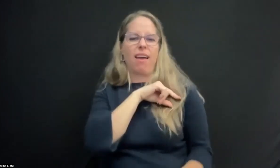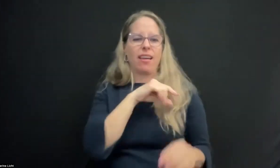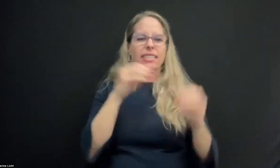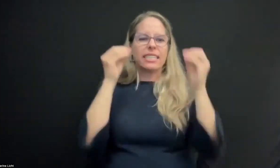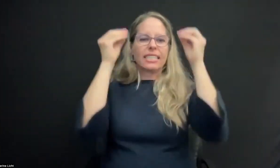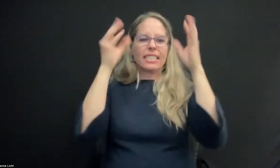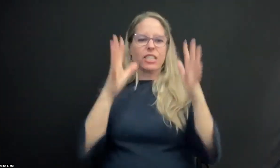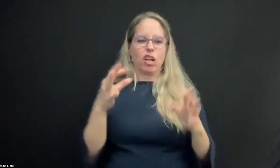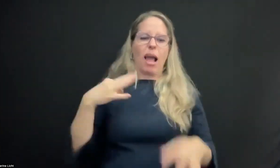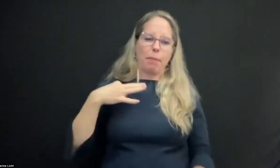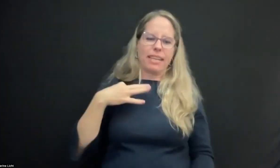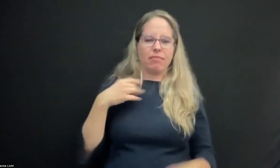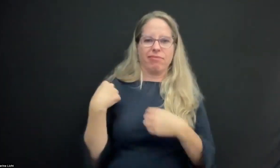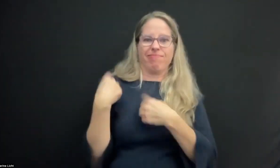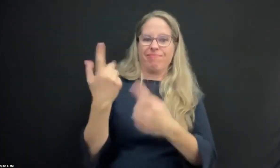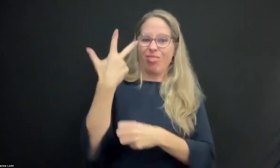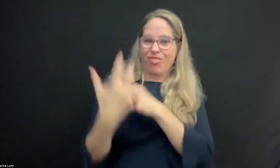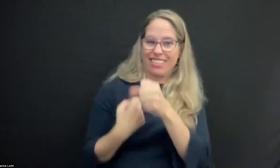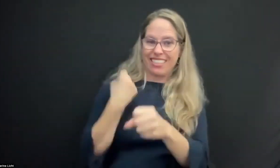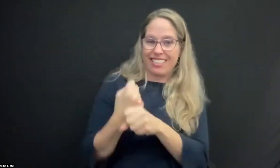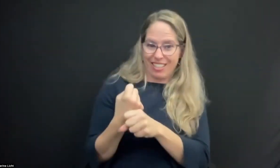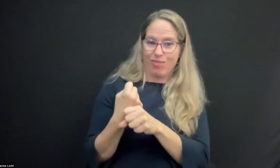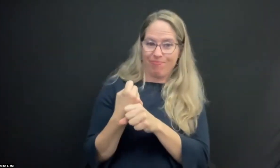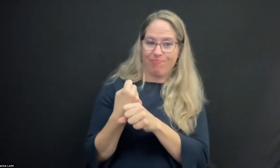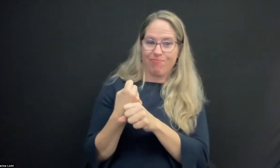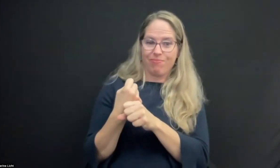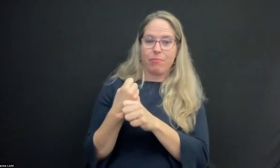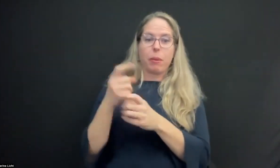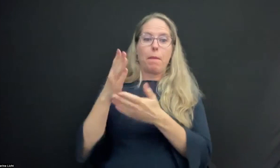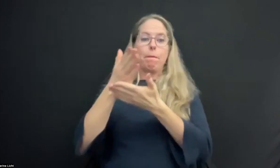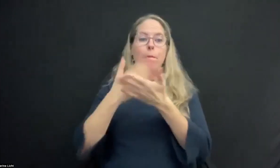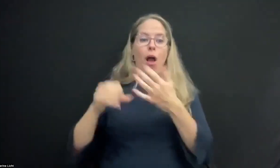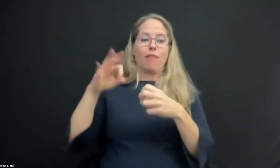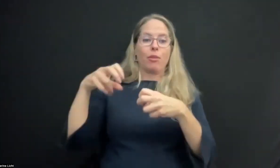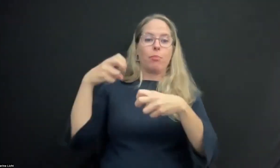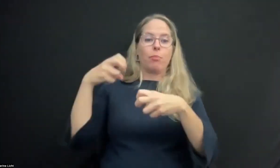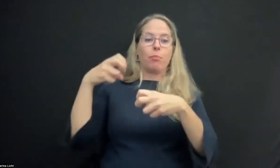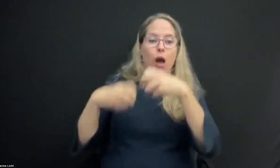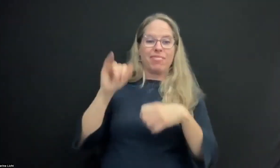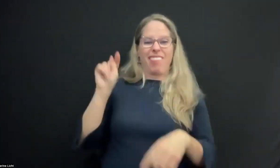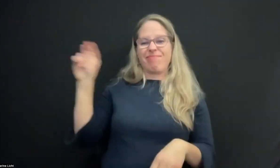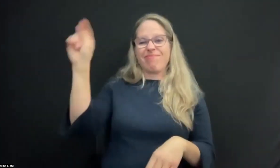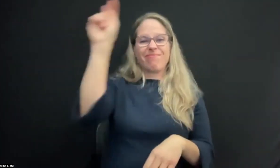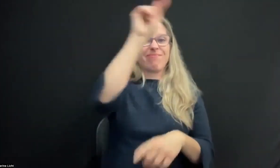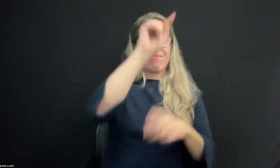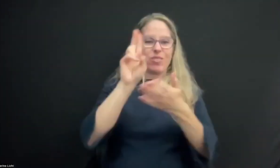deaf students, but we have not had qualified applicants in the last 3 years. Part of the program is